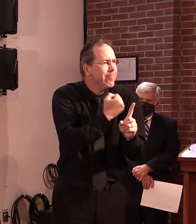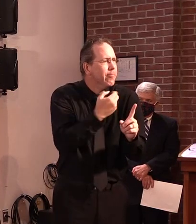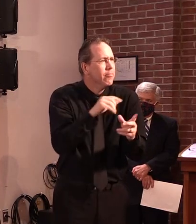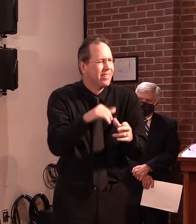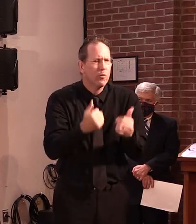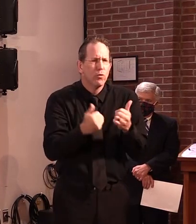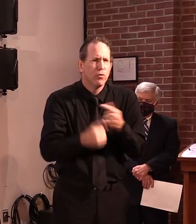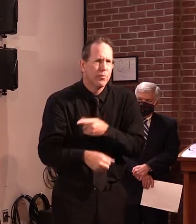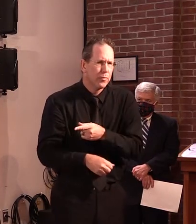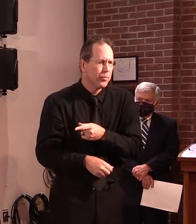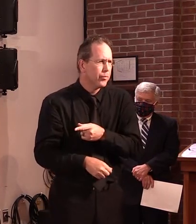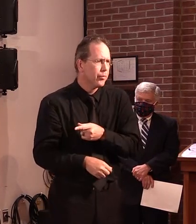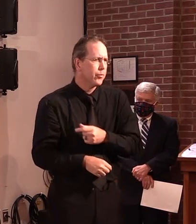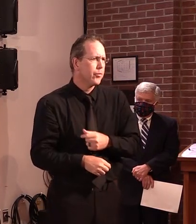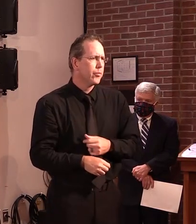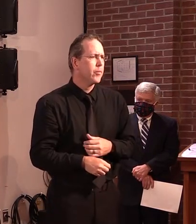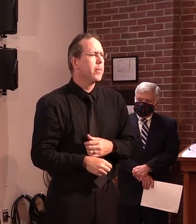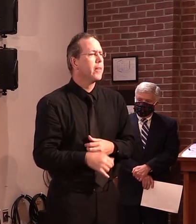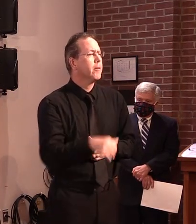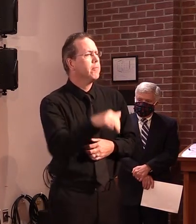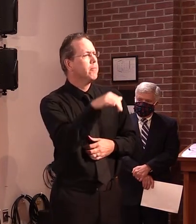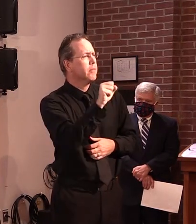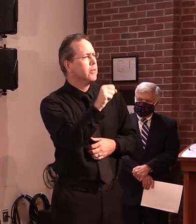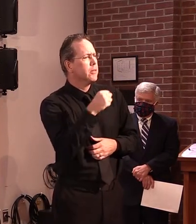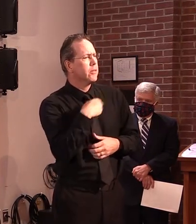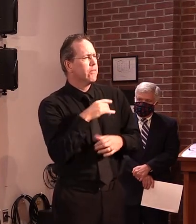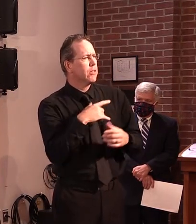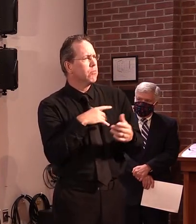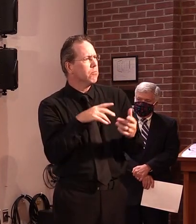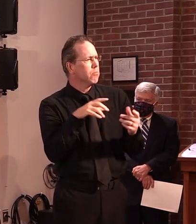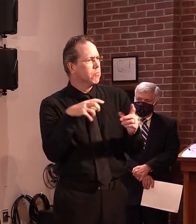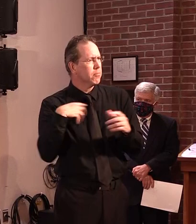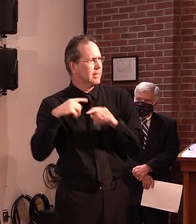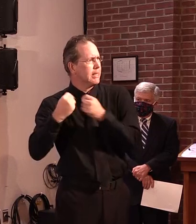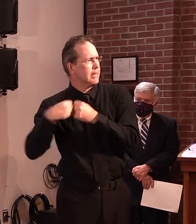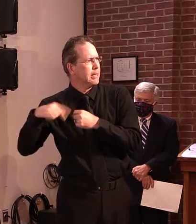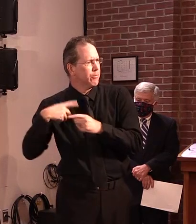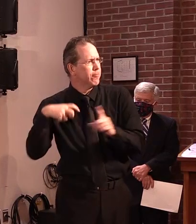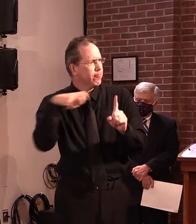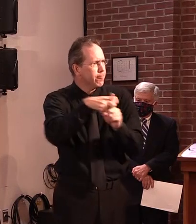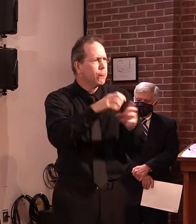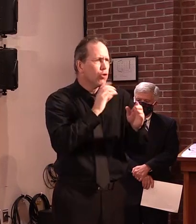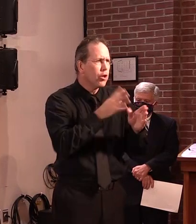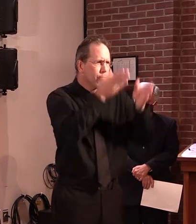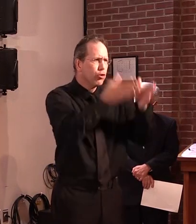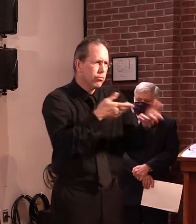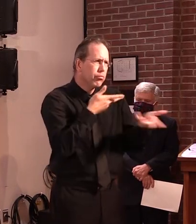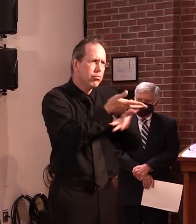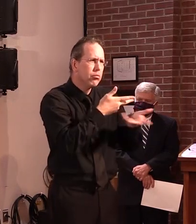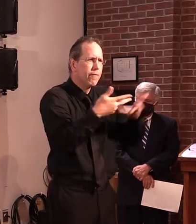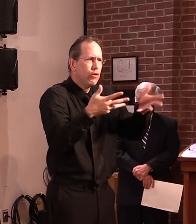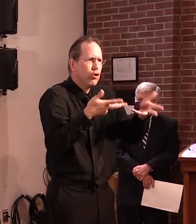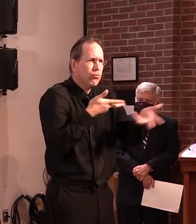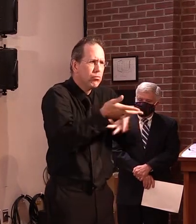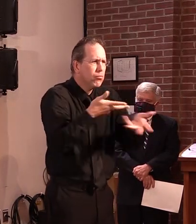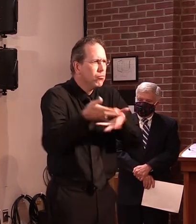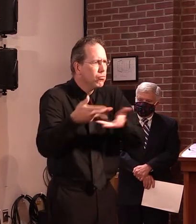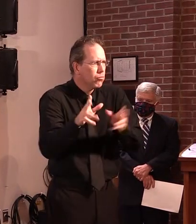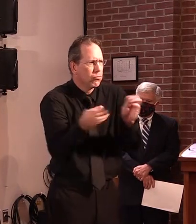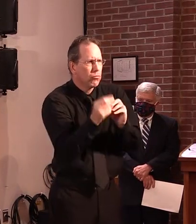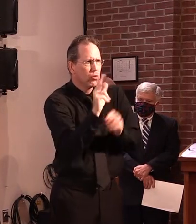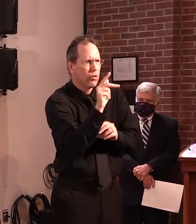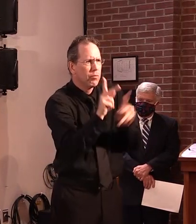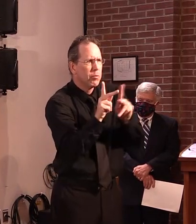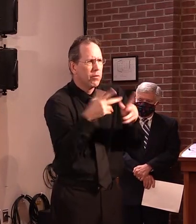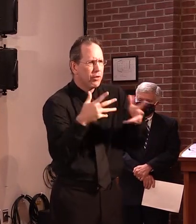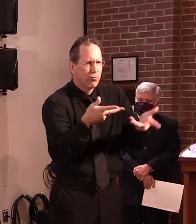all 23. Right, of course. Okay, my main question has to do with basically, in the situation where